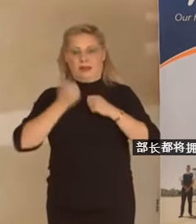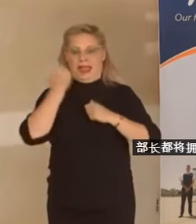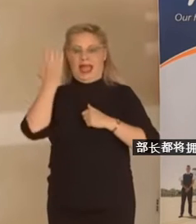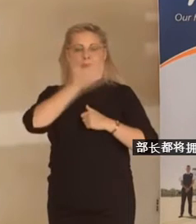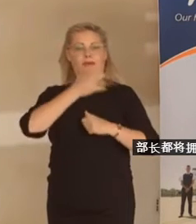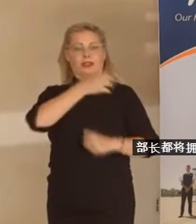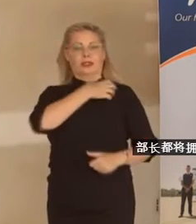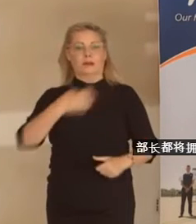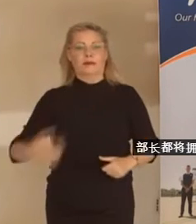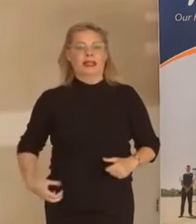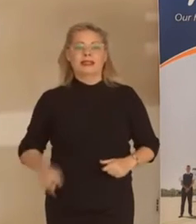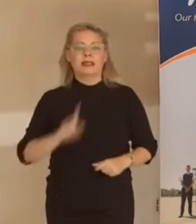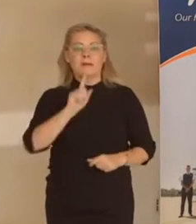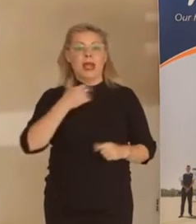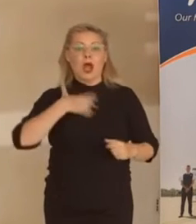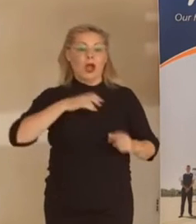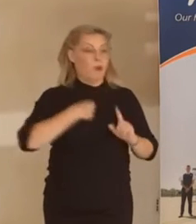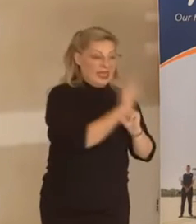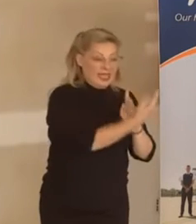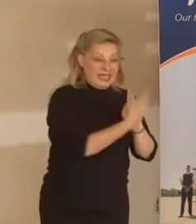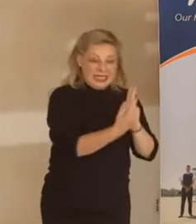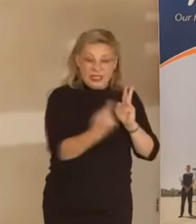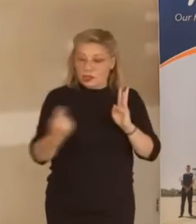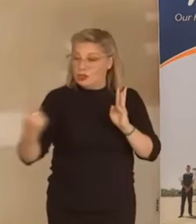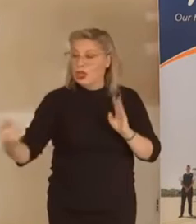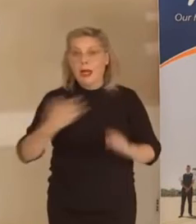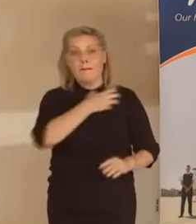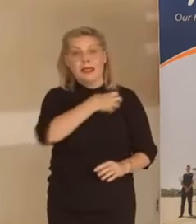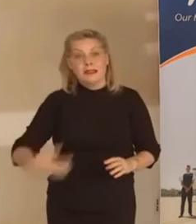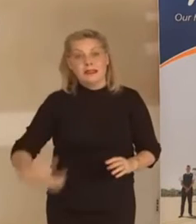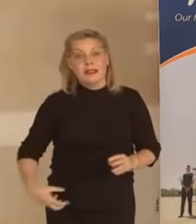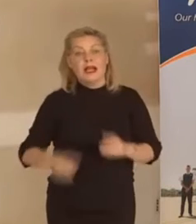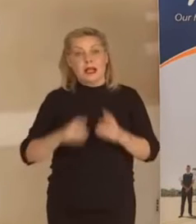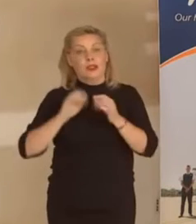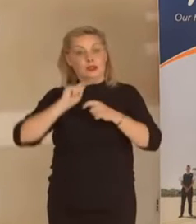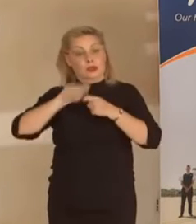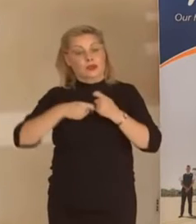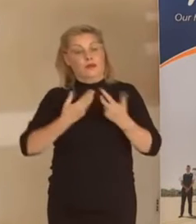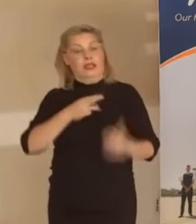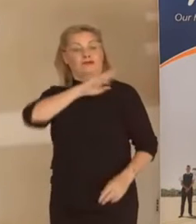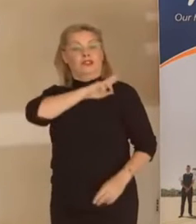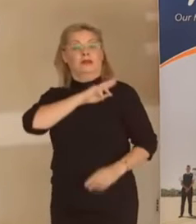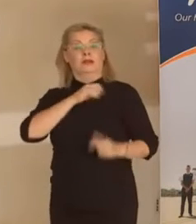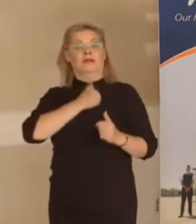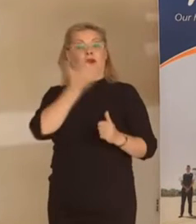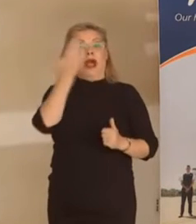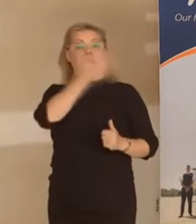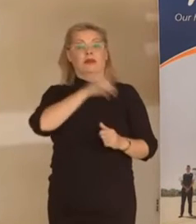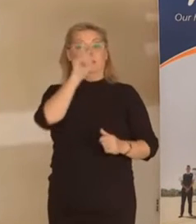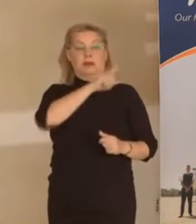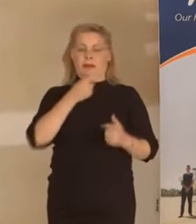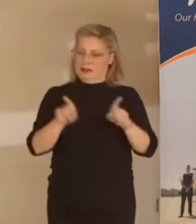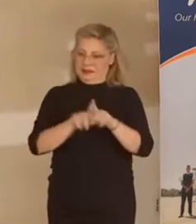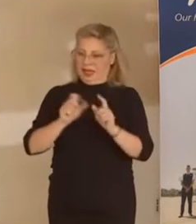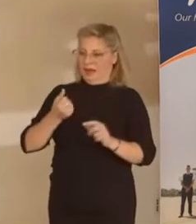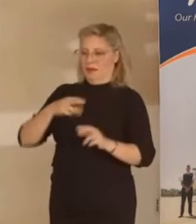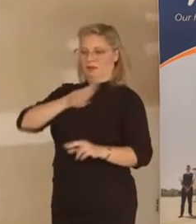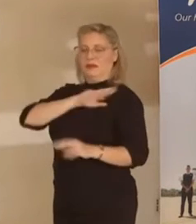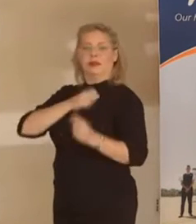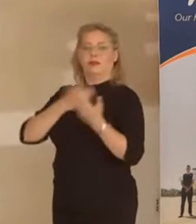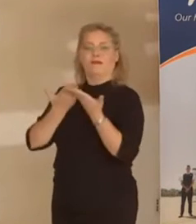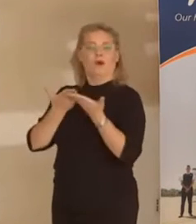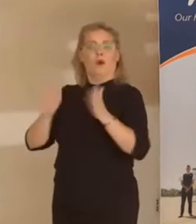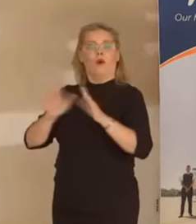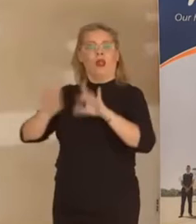to the vaccination rates, we have achieved great results here in our state. We should be very proud of